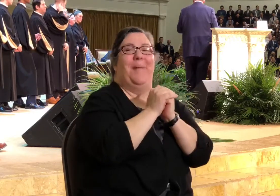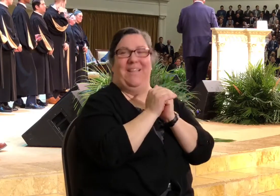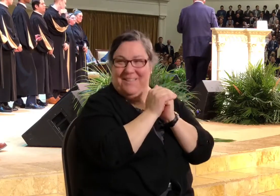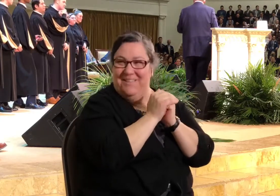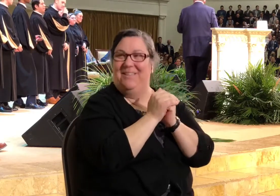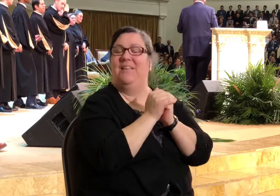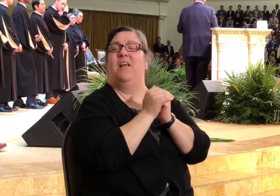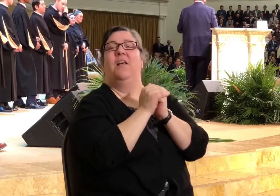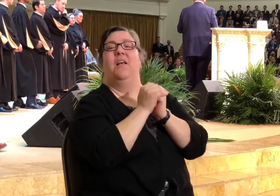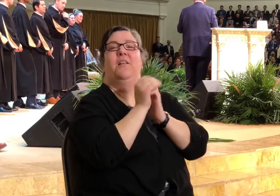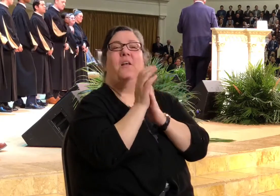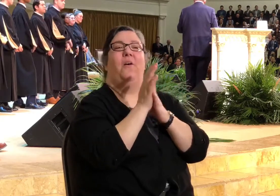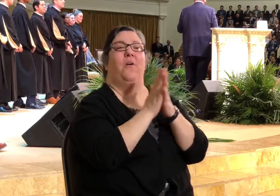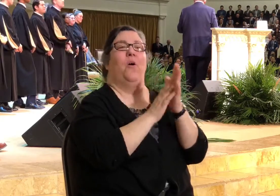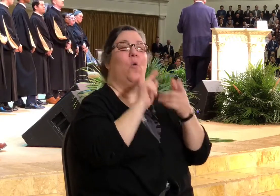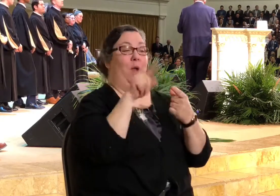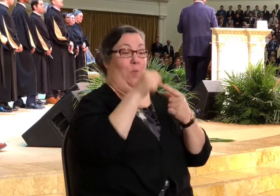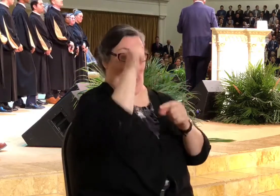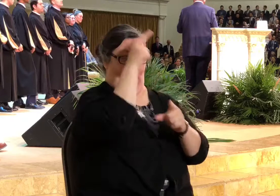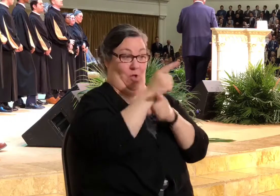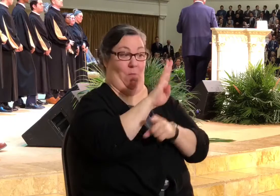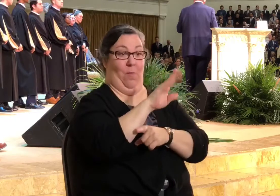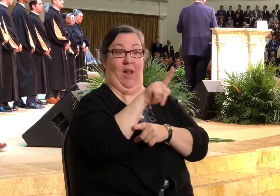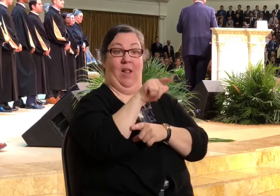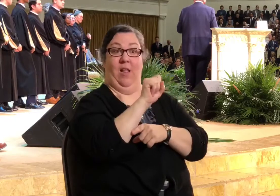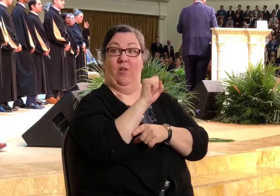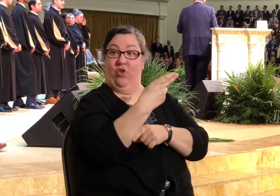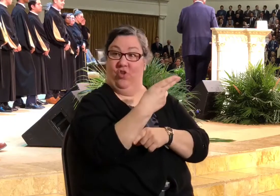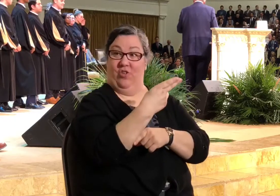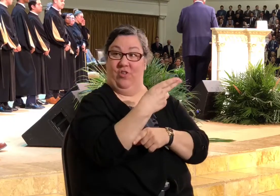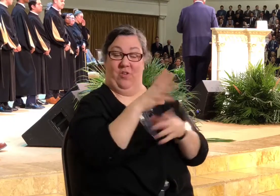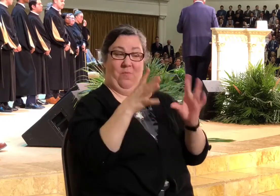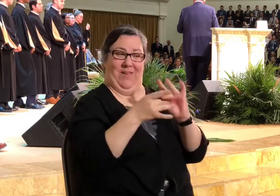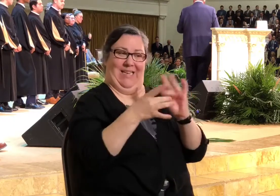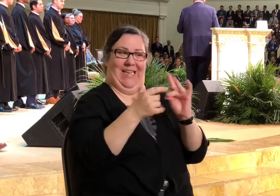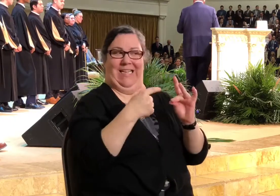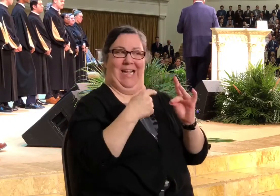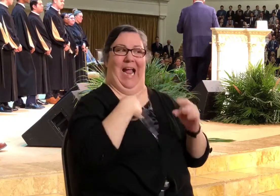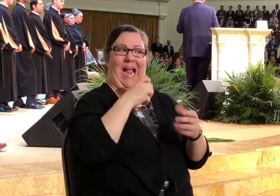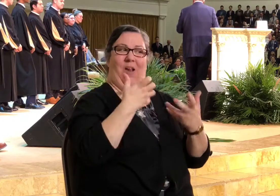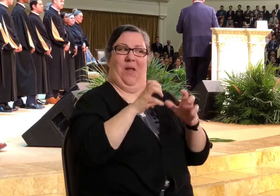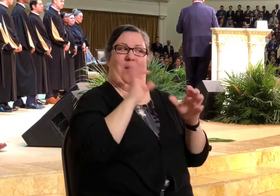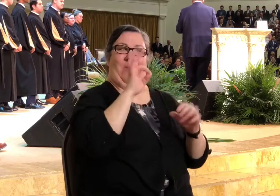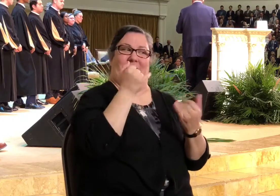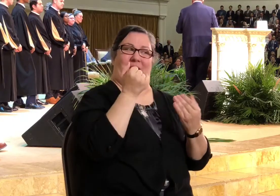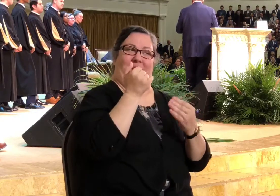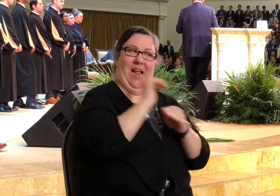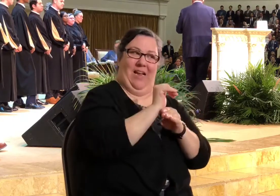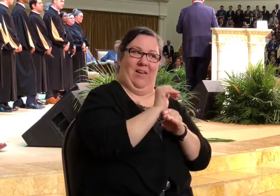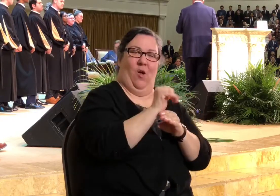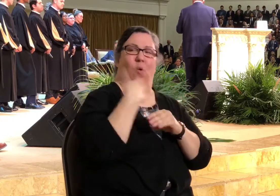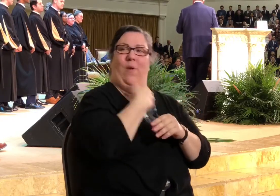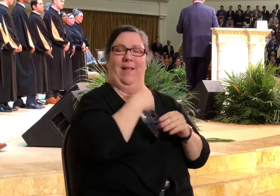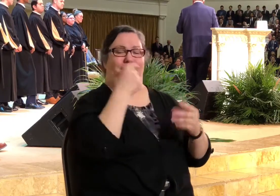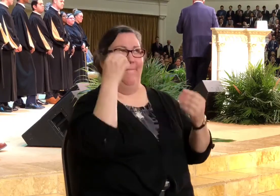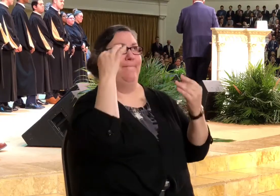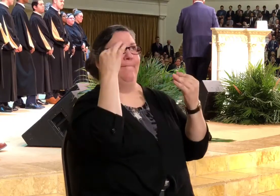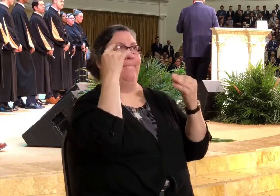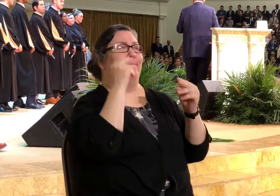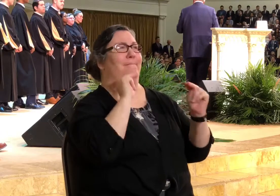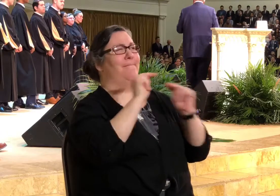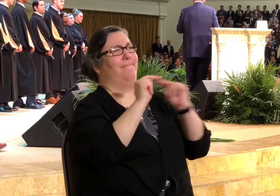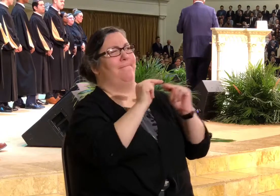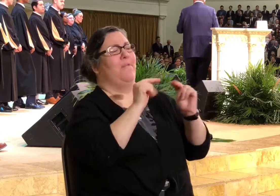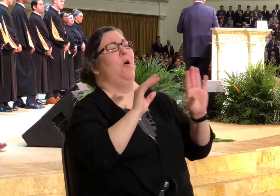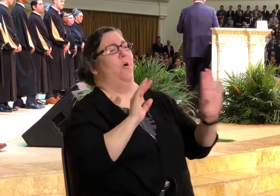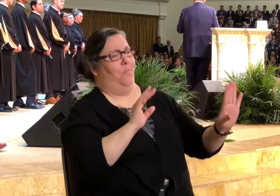so when Brother Blash mentioned that, we immediately went into negotiation mode and said,